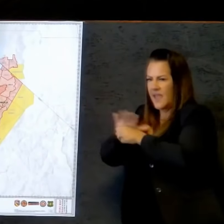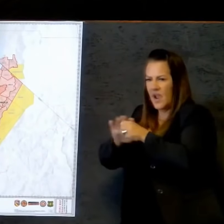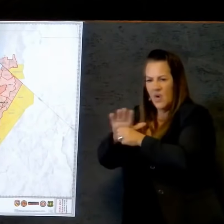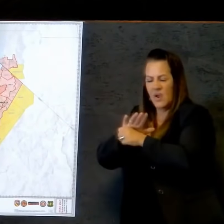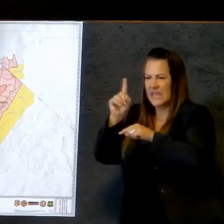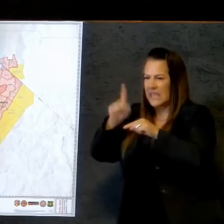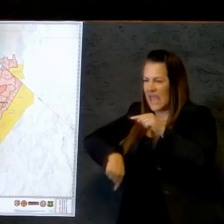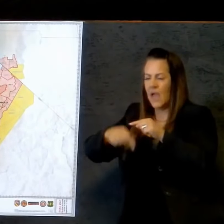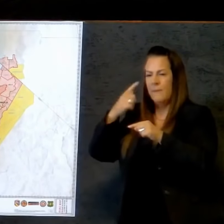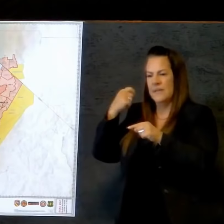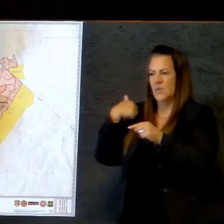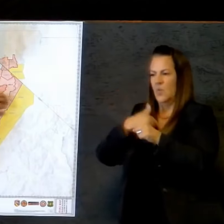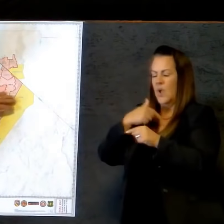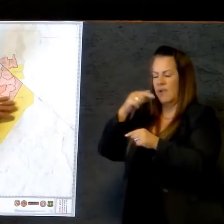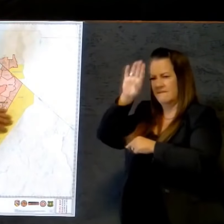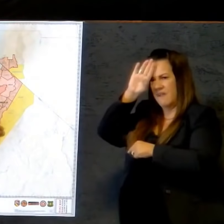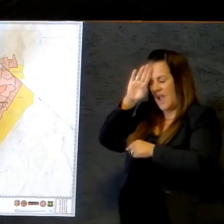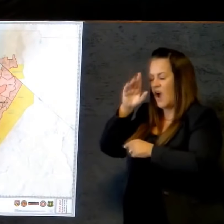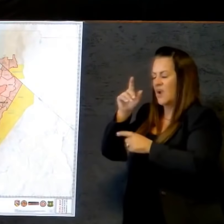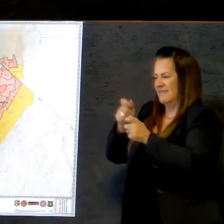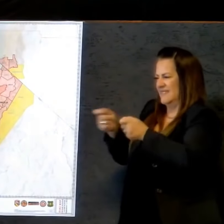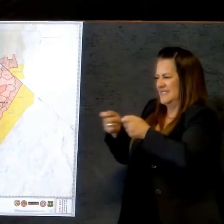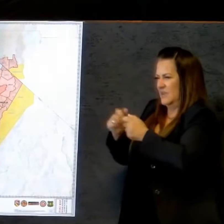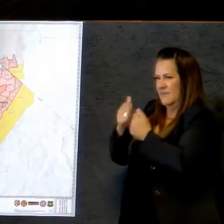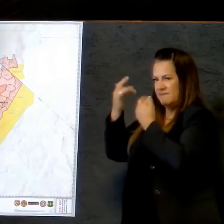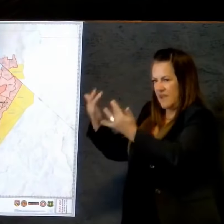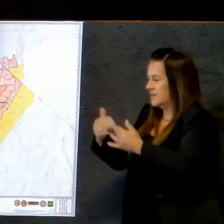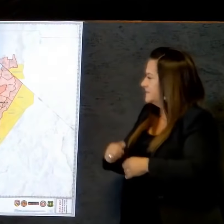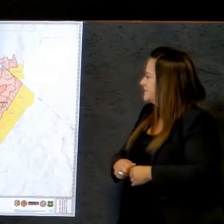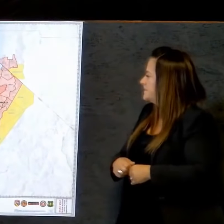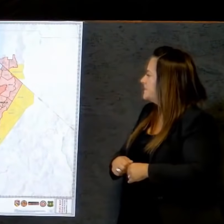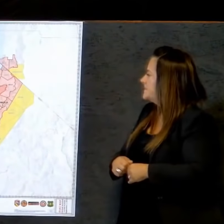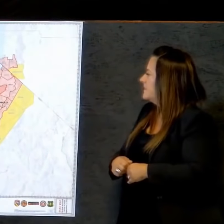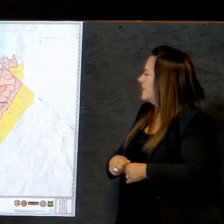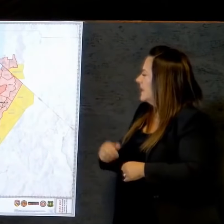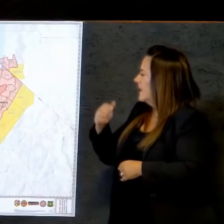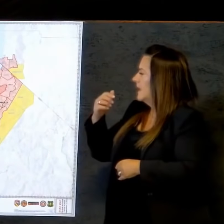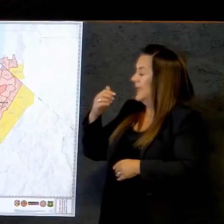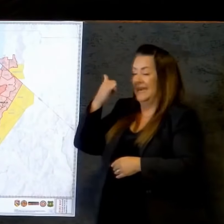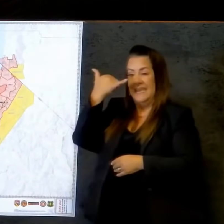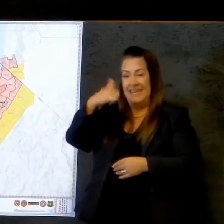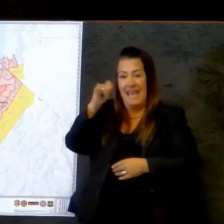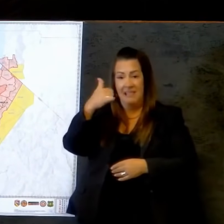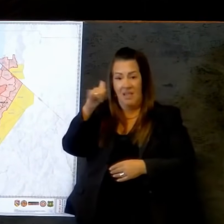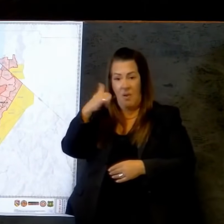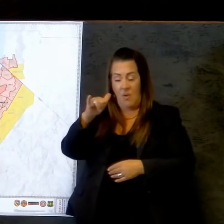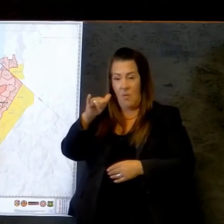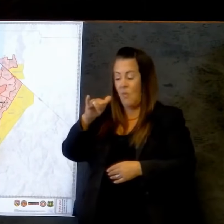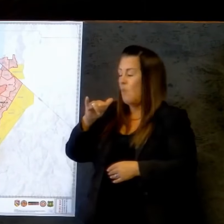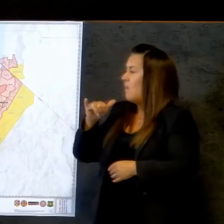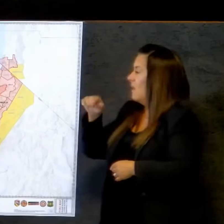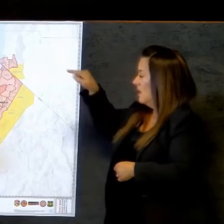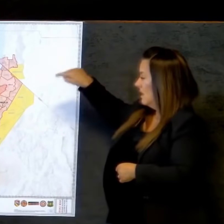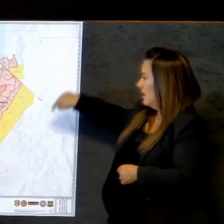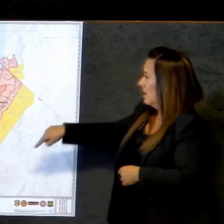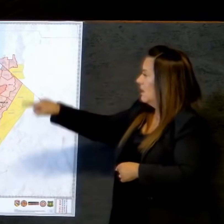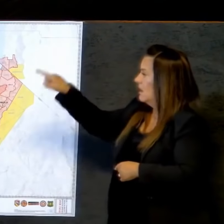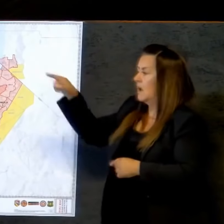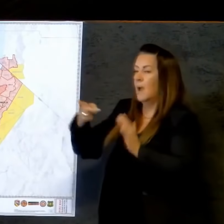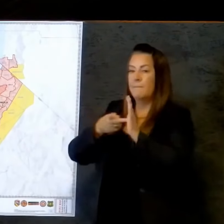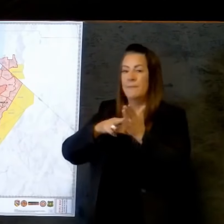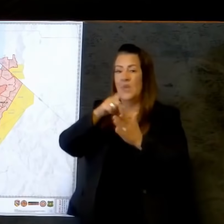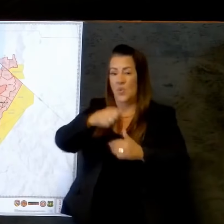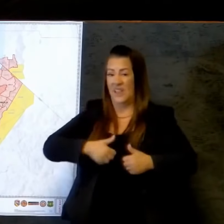good work that they're trying to do. The yellow area that's indicated on the outside of this is the warning area. That means that if you're in that area, you don't necessarily have to